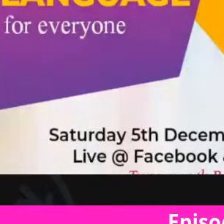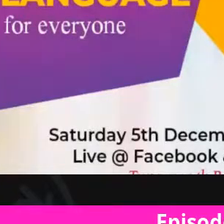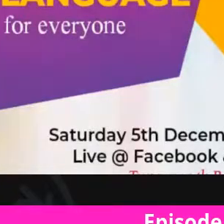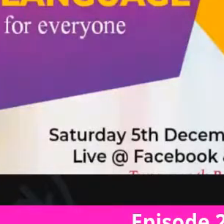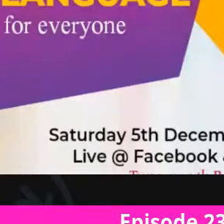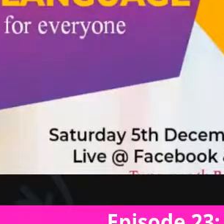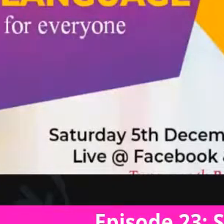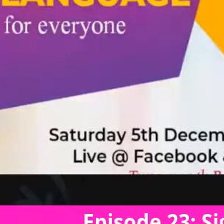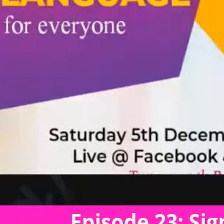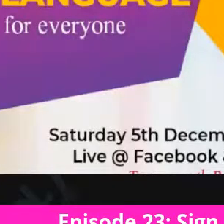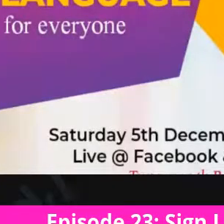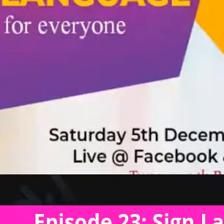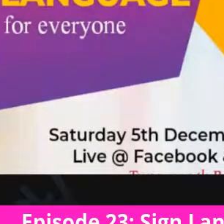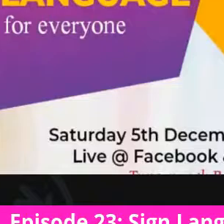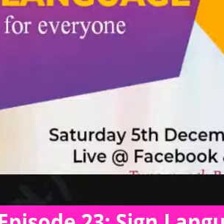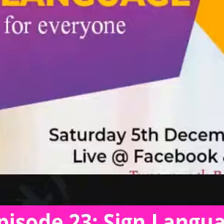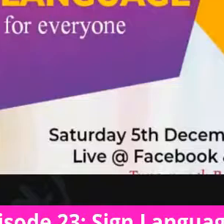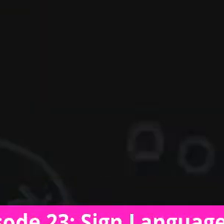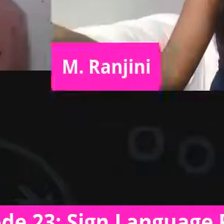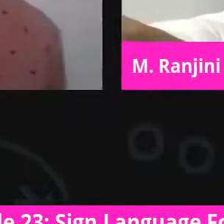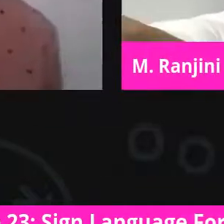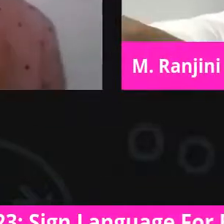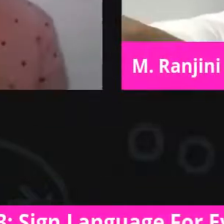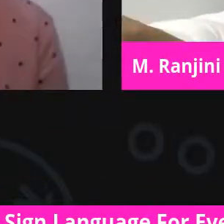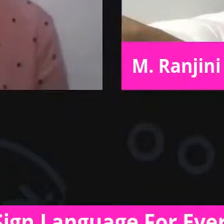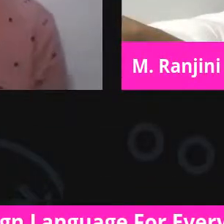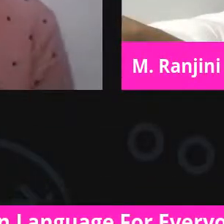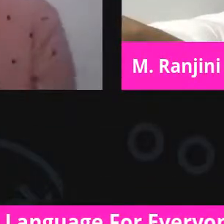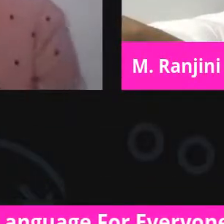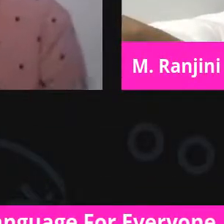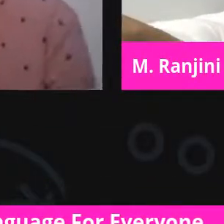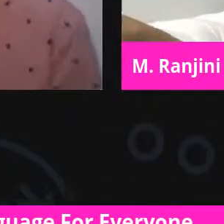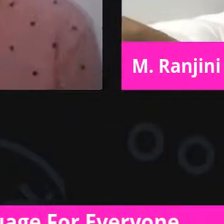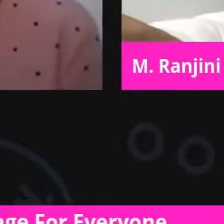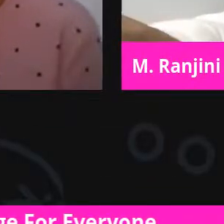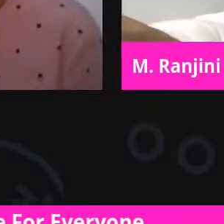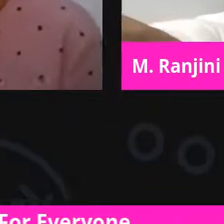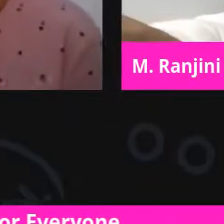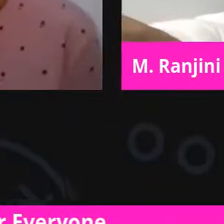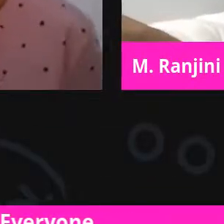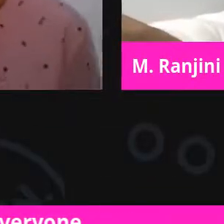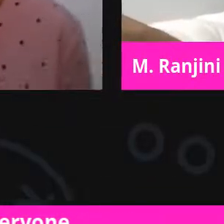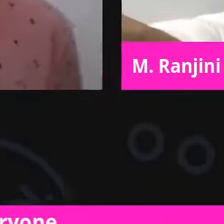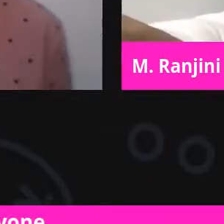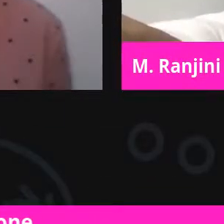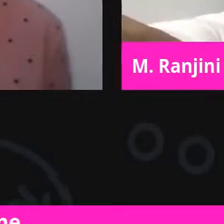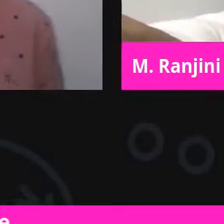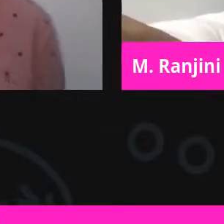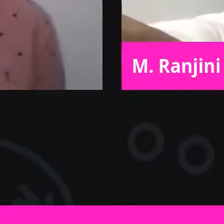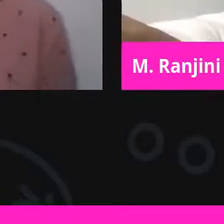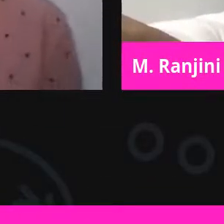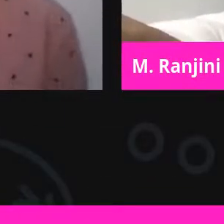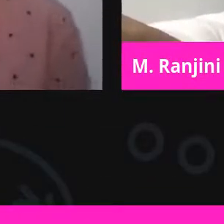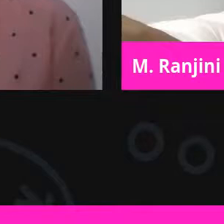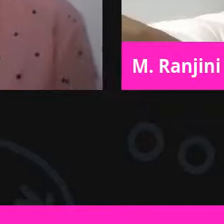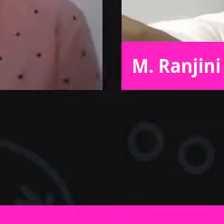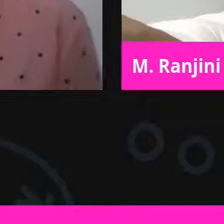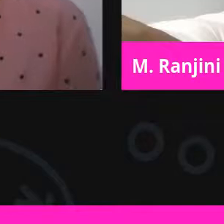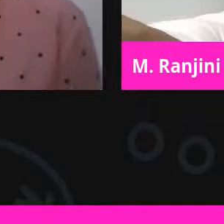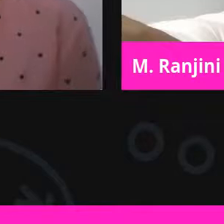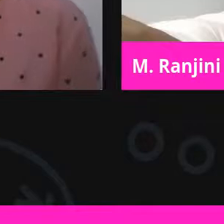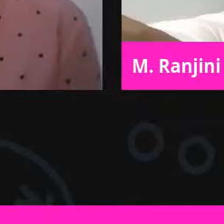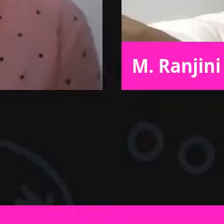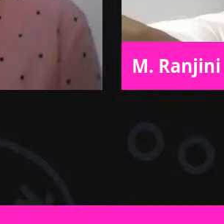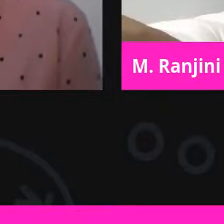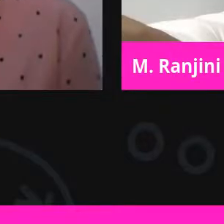away today. So, yeah, without further delay, our panelist is already here waiting for us. I'm going to